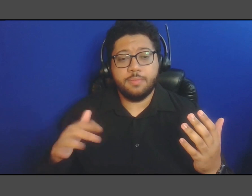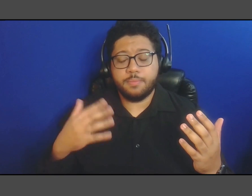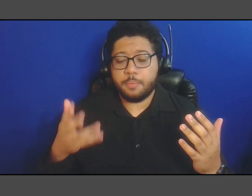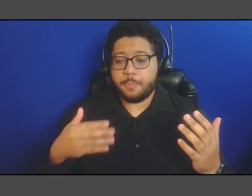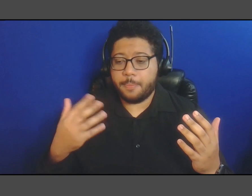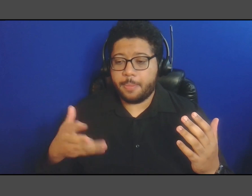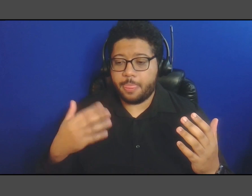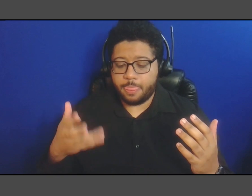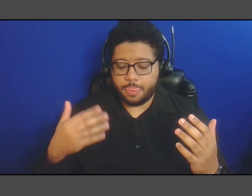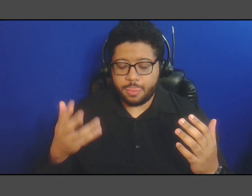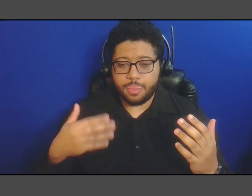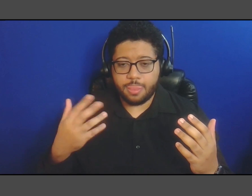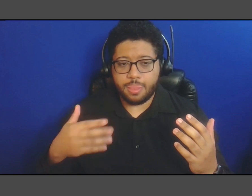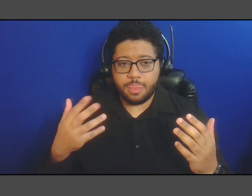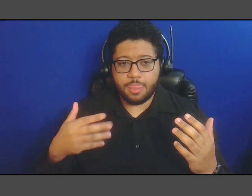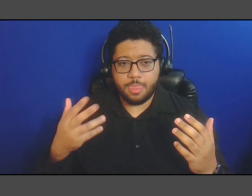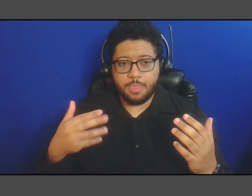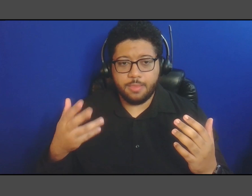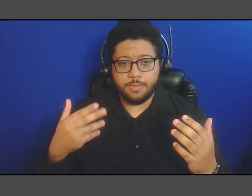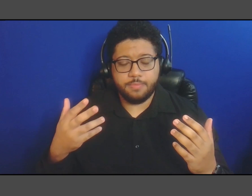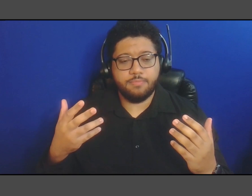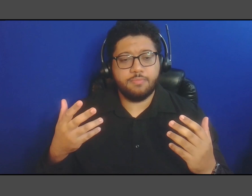some of the most